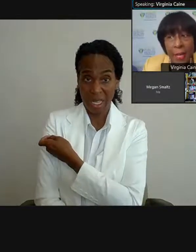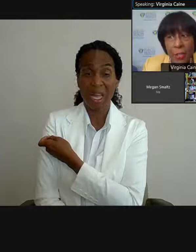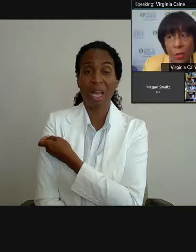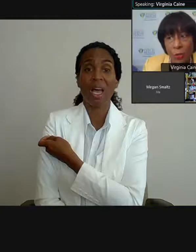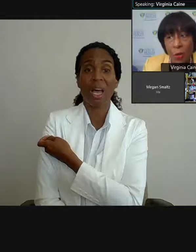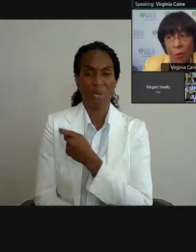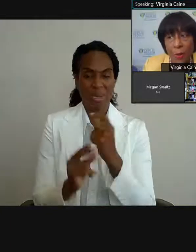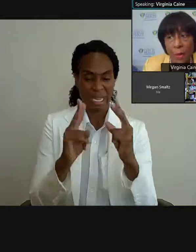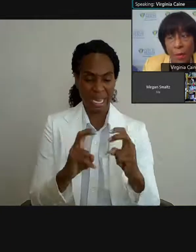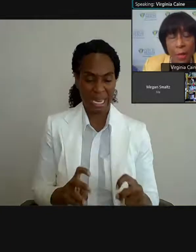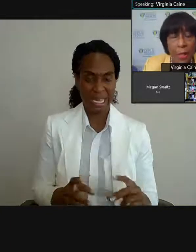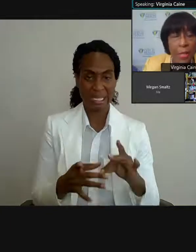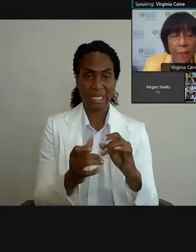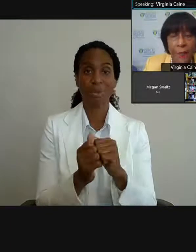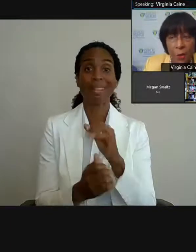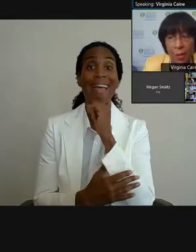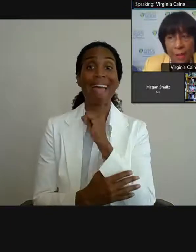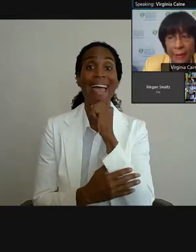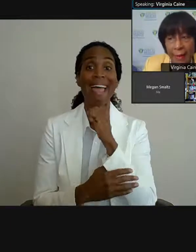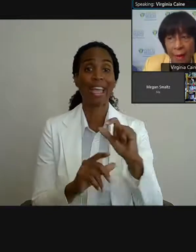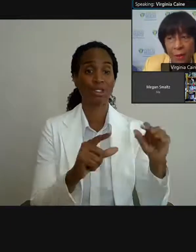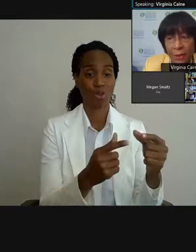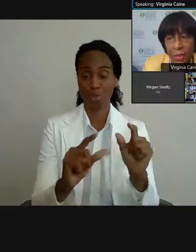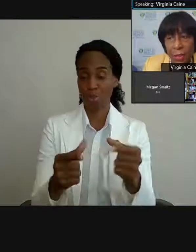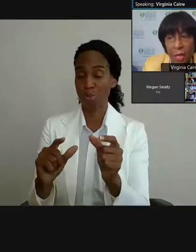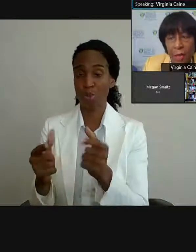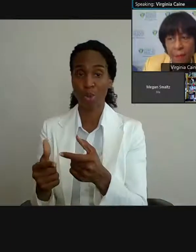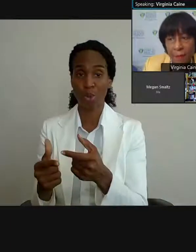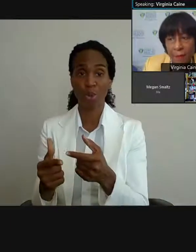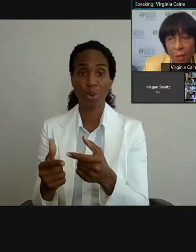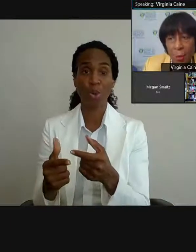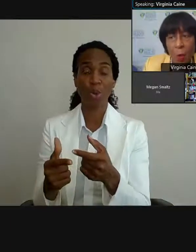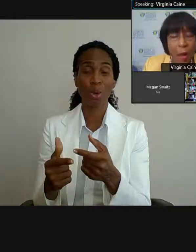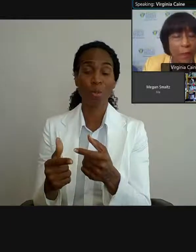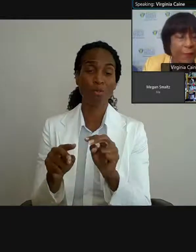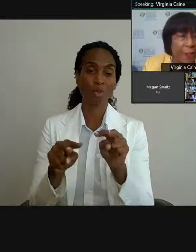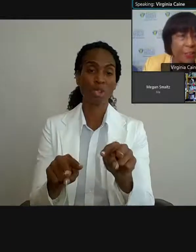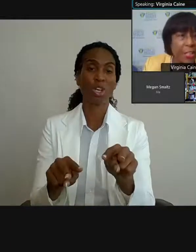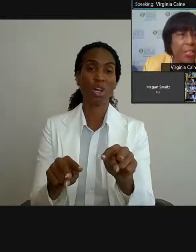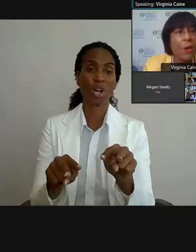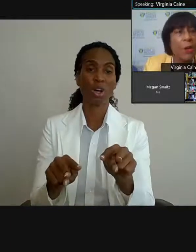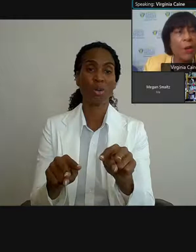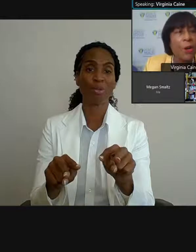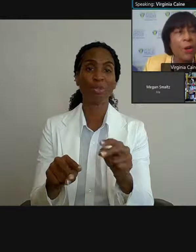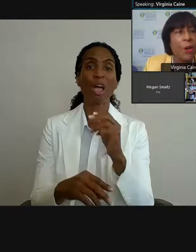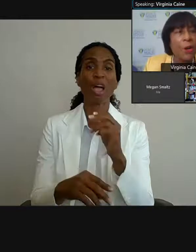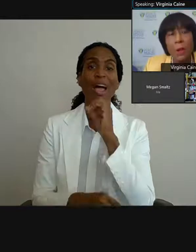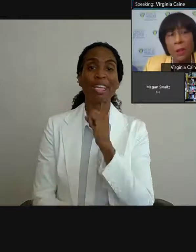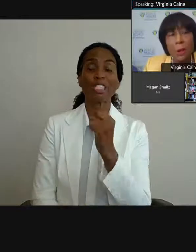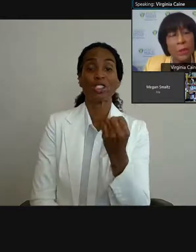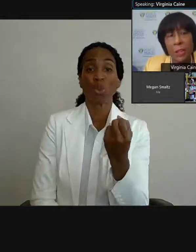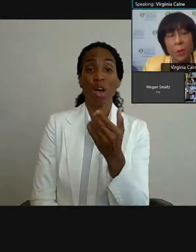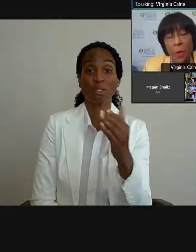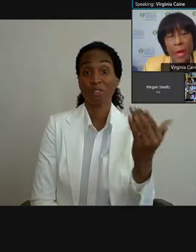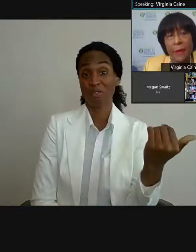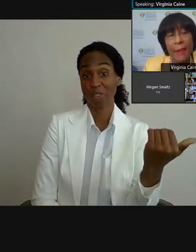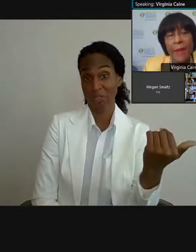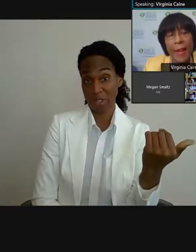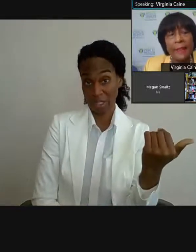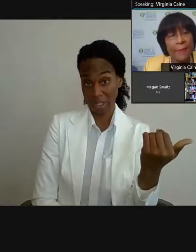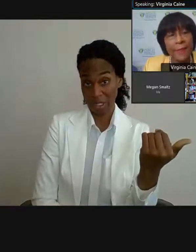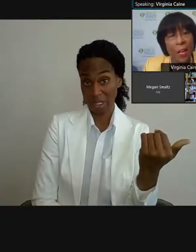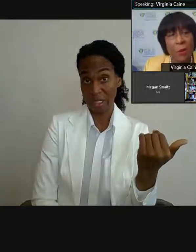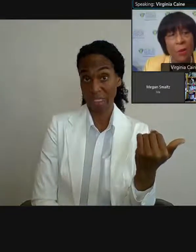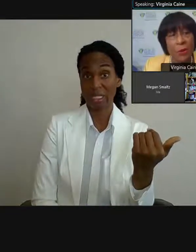an age group, if you look down to the 12 to 15-year-olds, and we just had